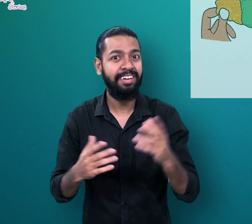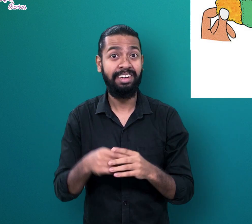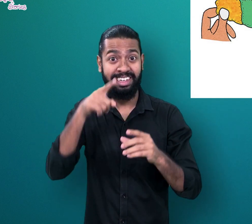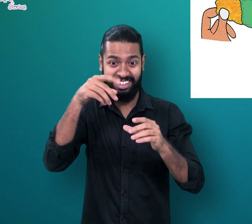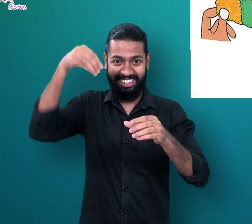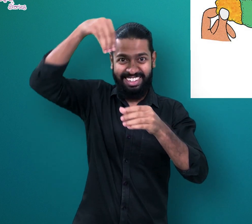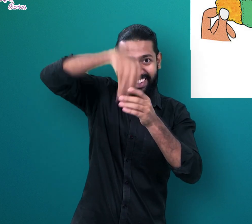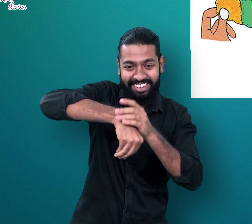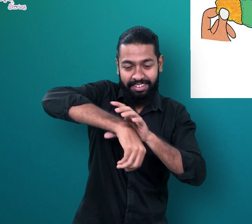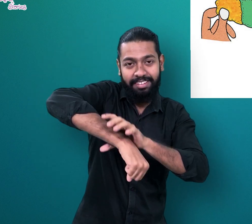Turn it inside out.